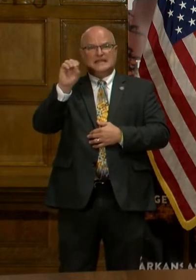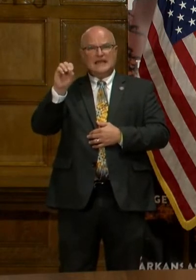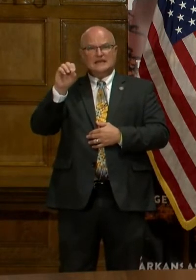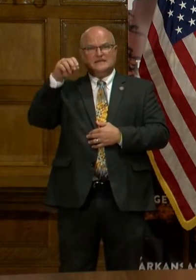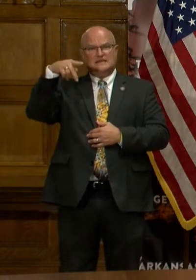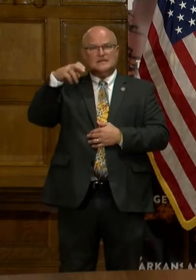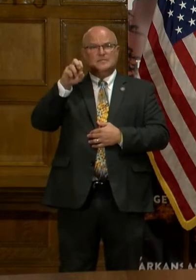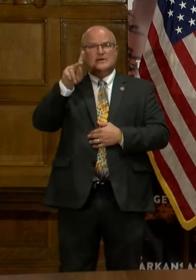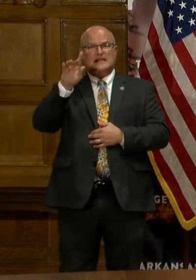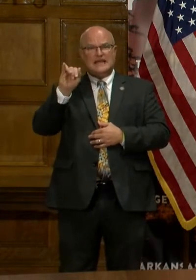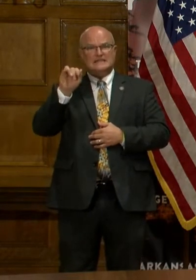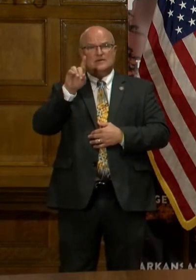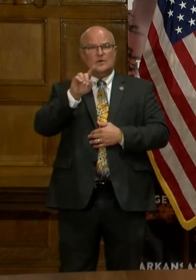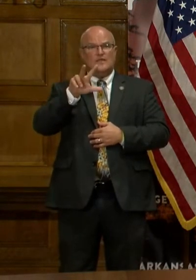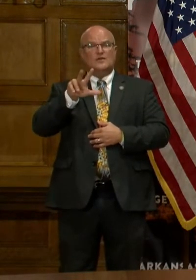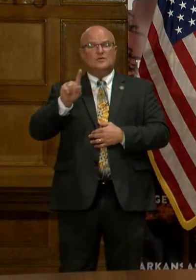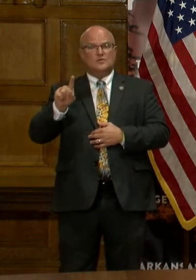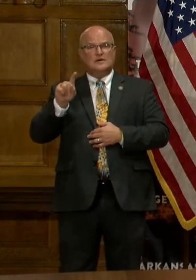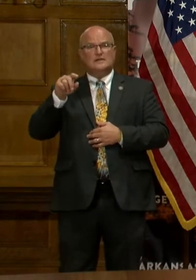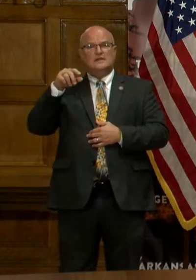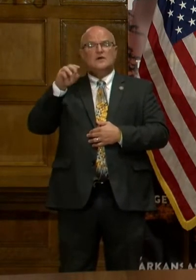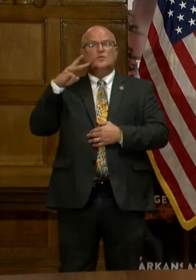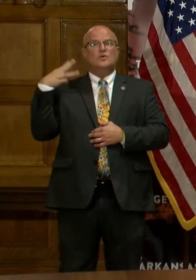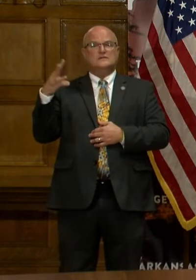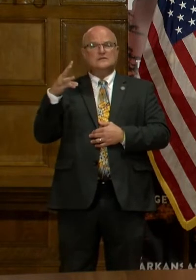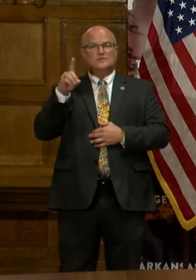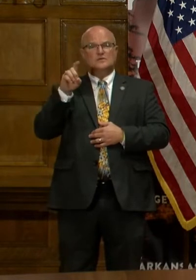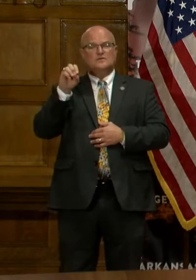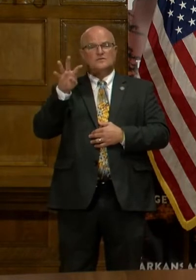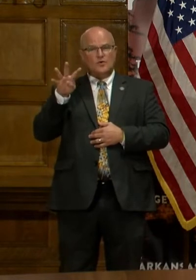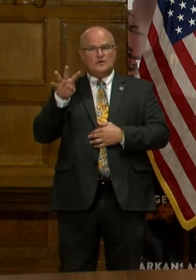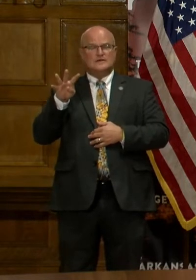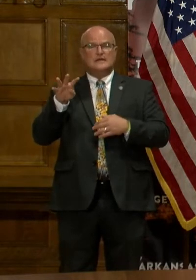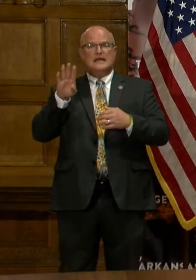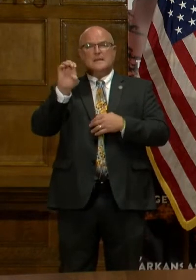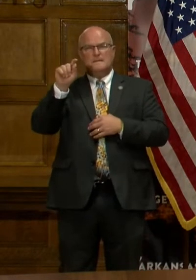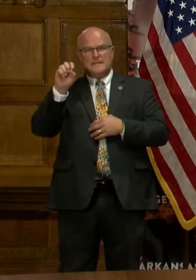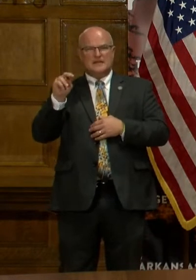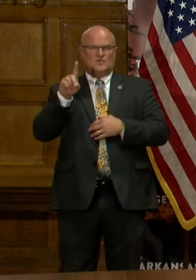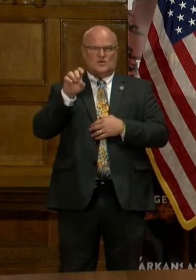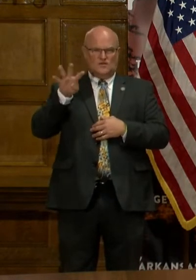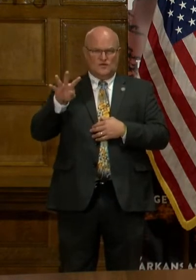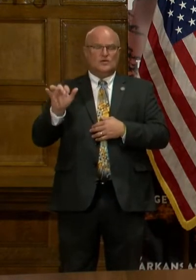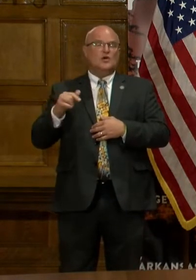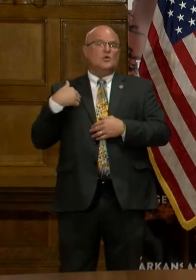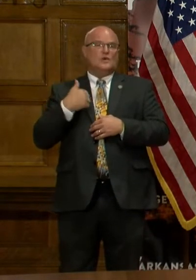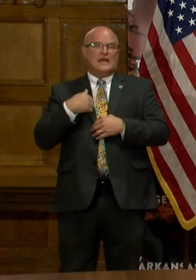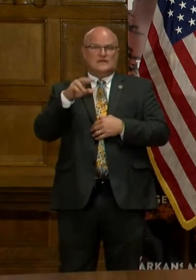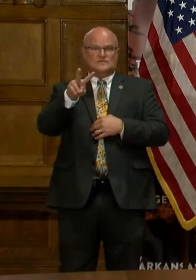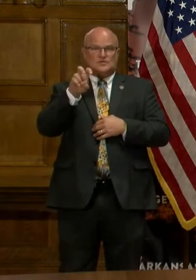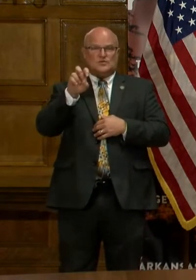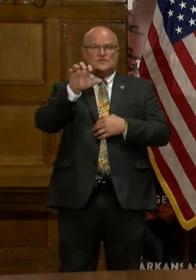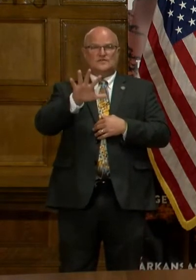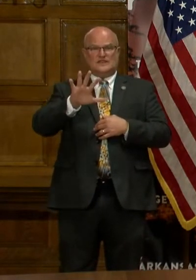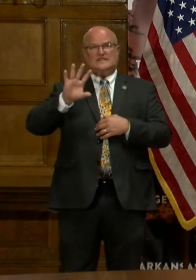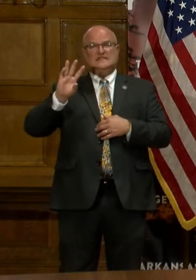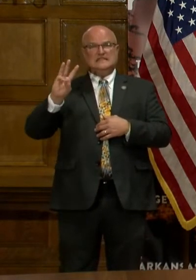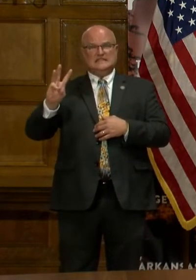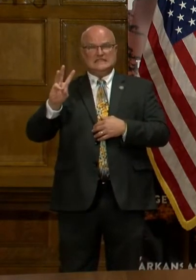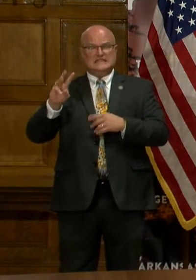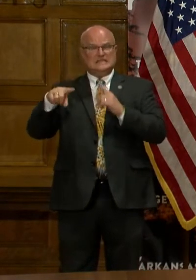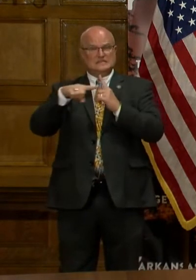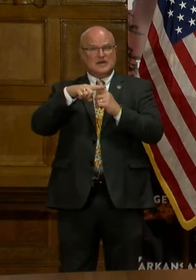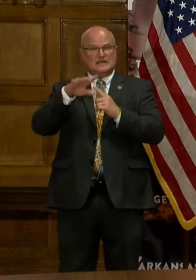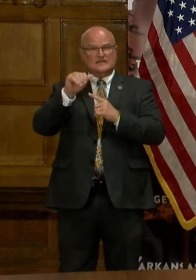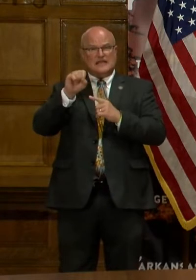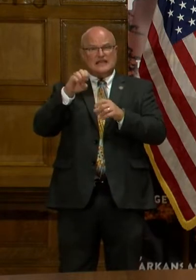Pulaski 131, Washington 114, and Benton 104. But I know that we had 256